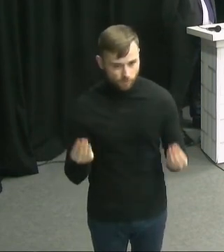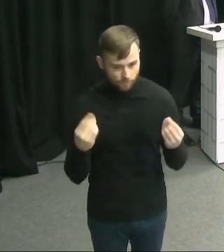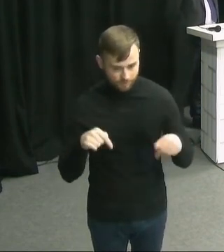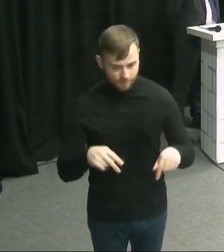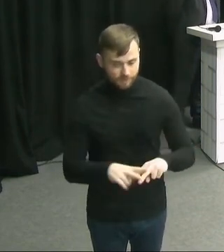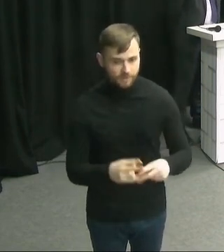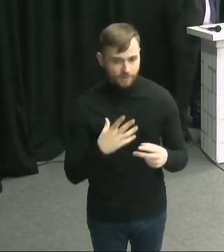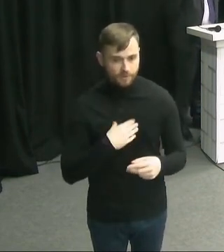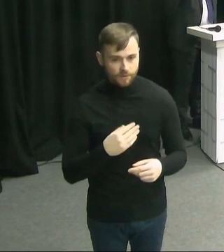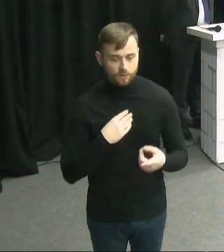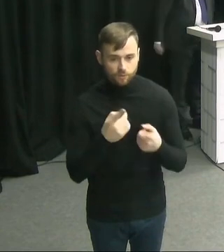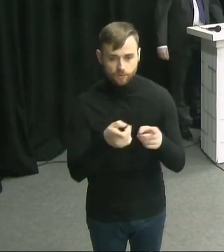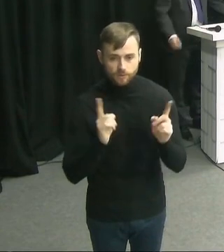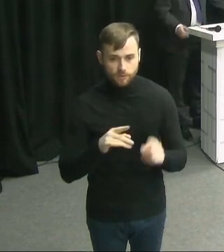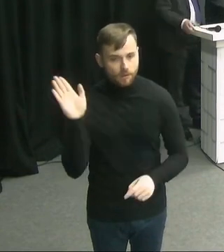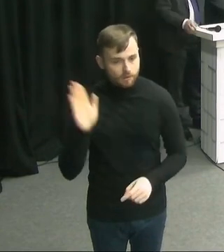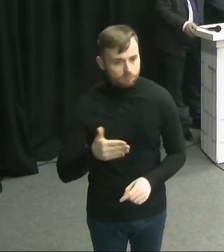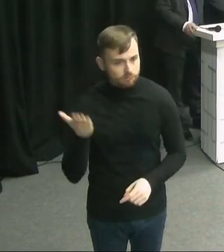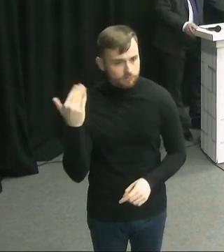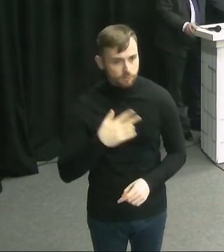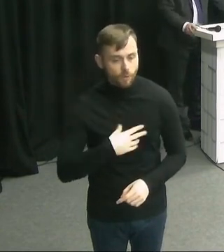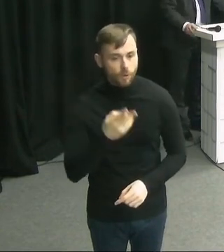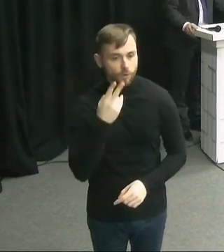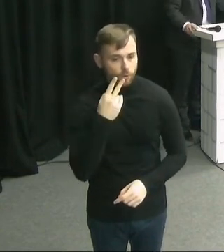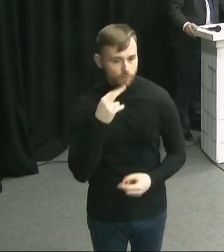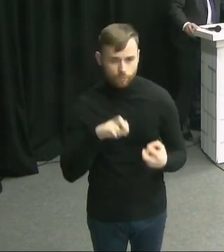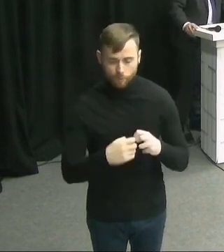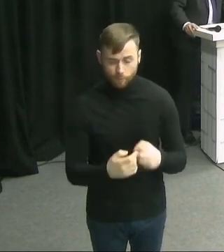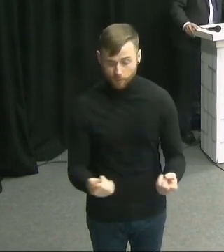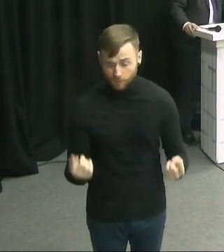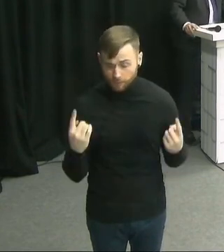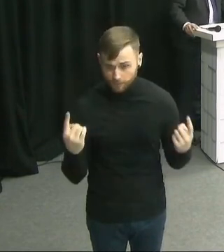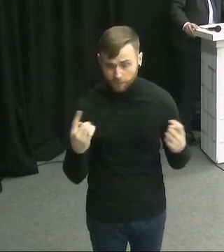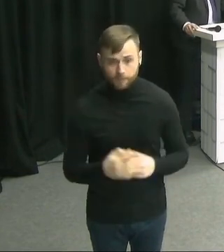While I was studying in Vilnius University, smoking was a big problem in Lithuania.